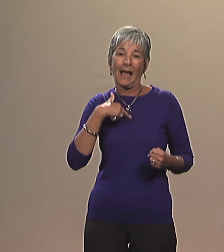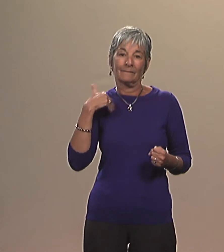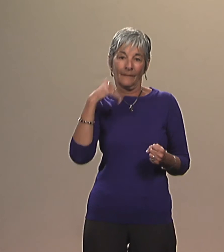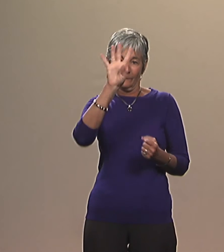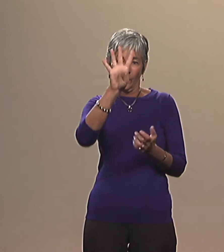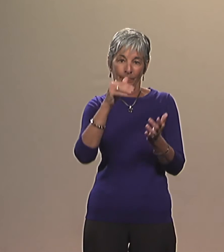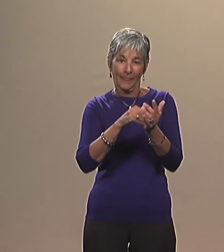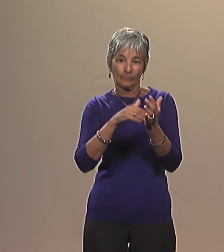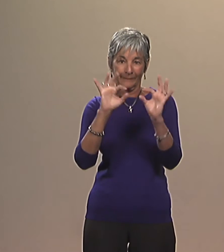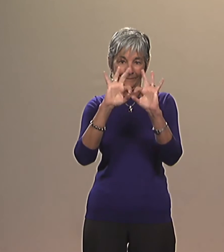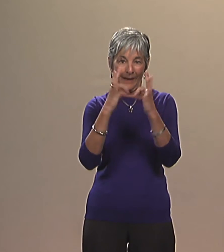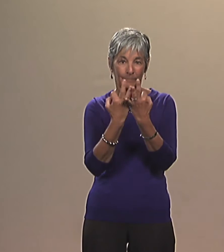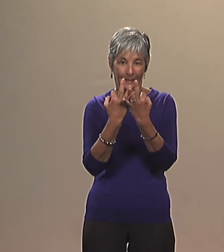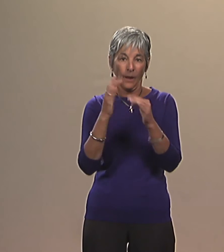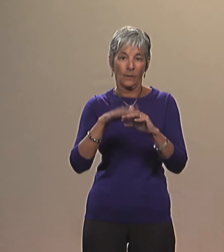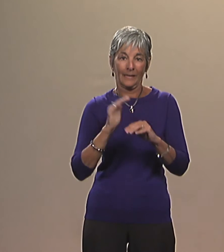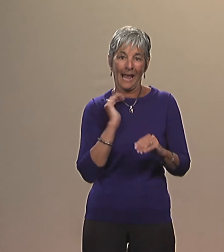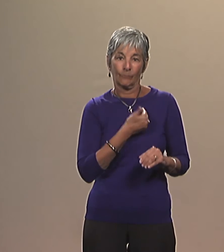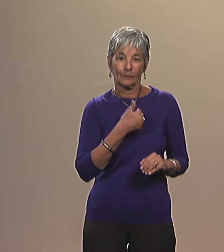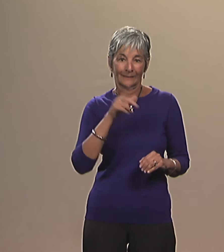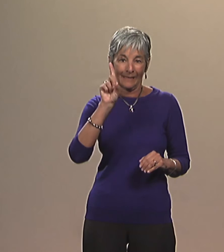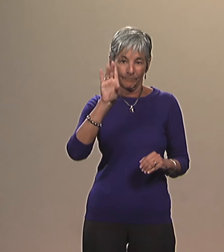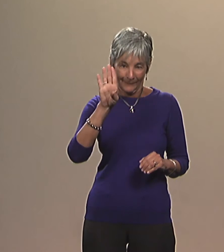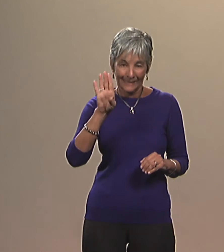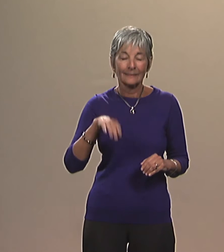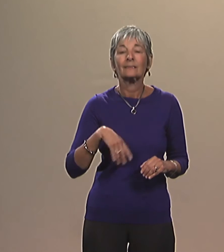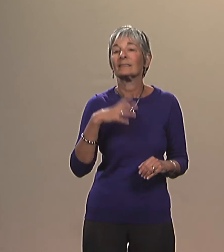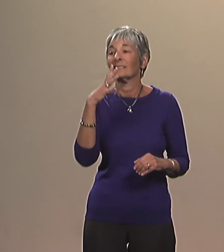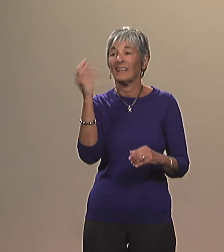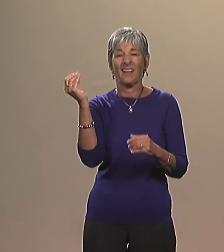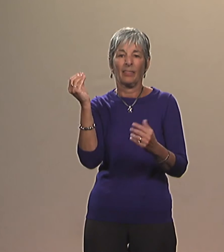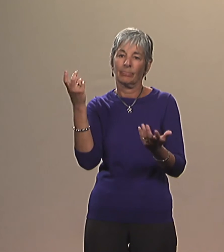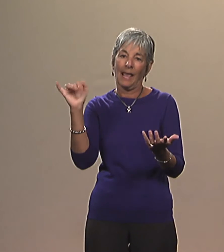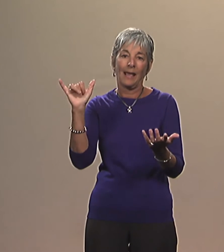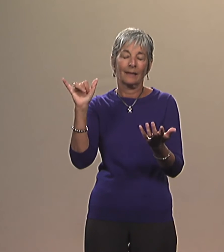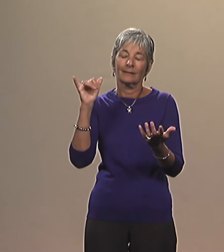have 4,000 families in our database, and I hear these stories everywhere I go.